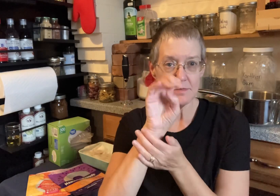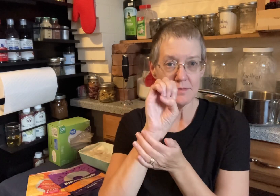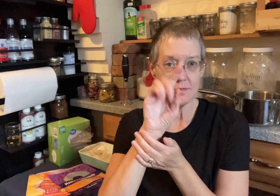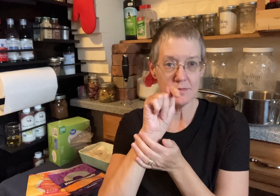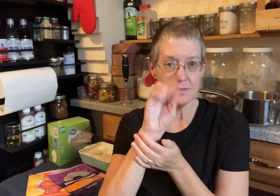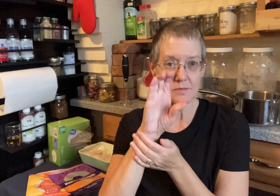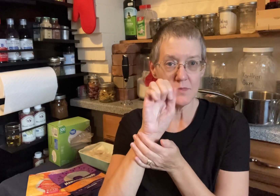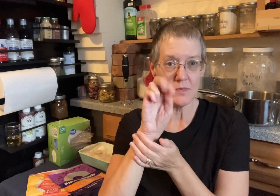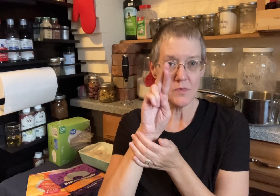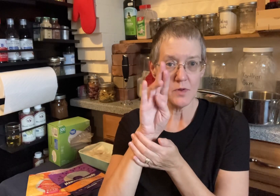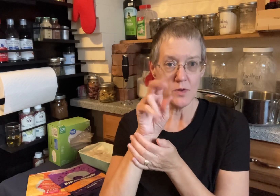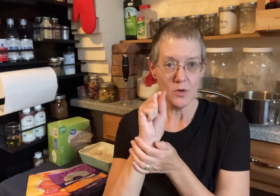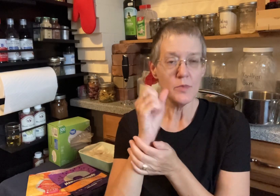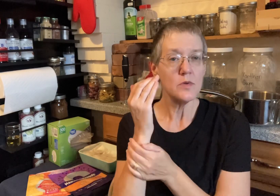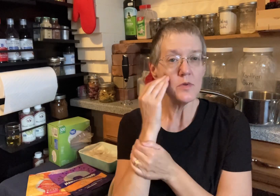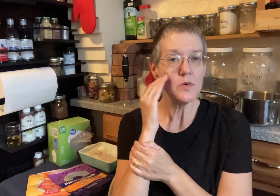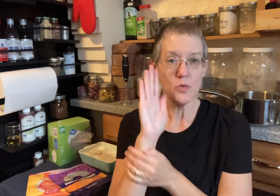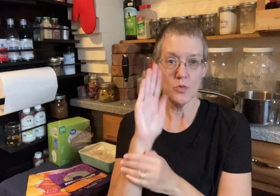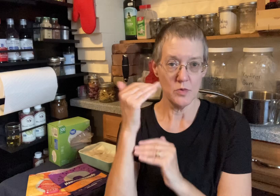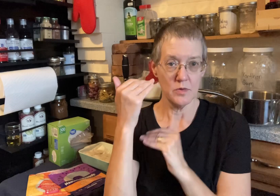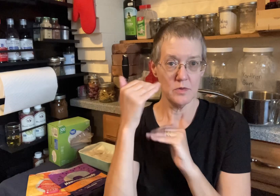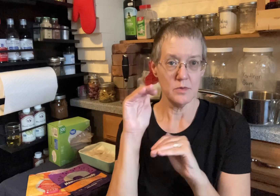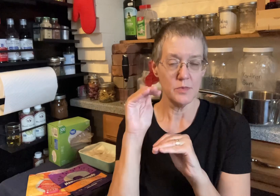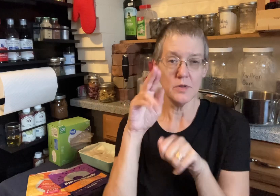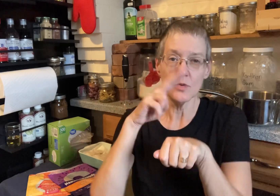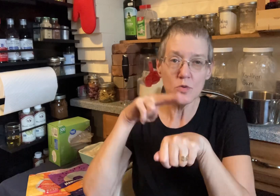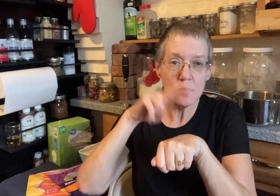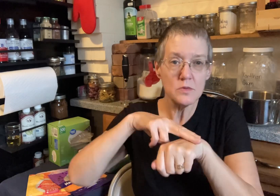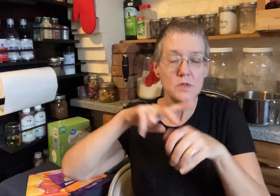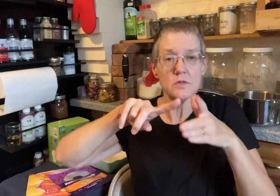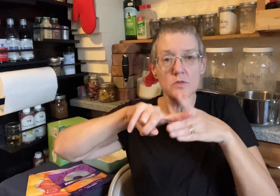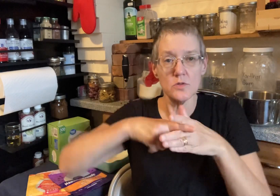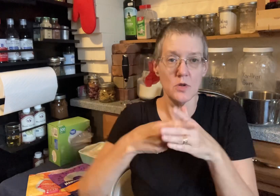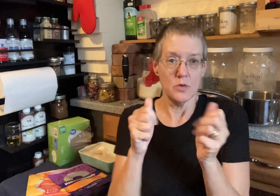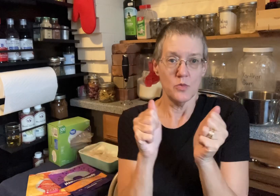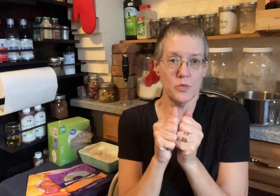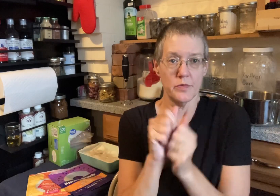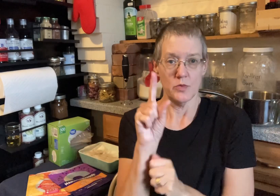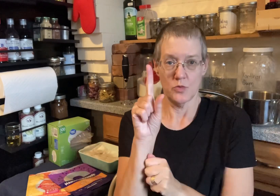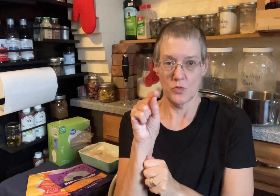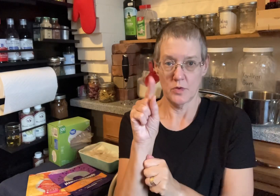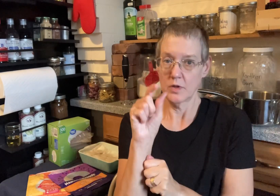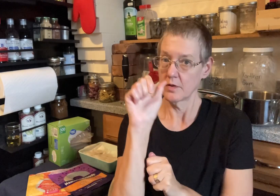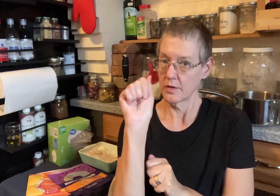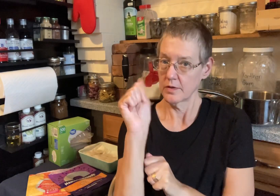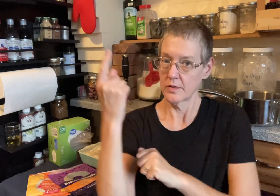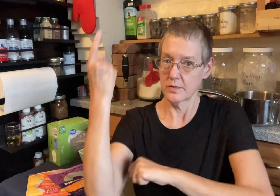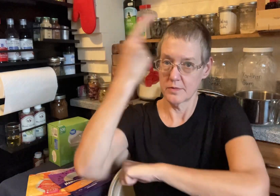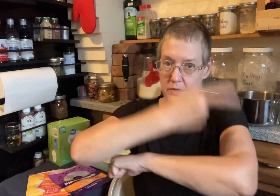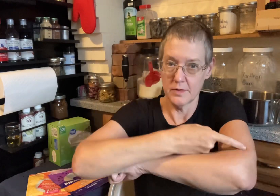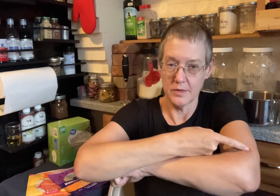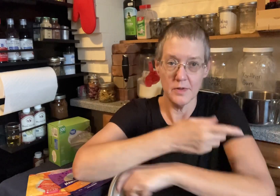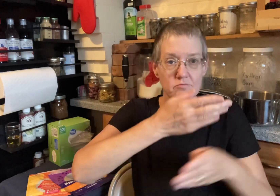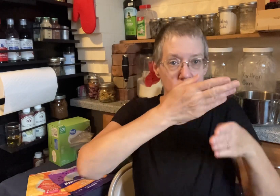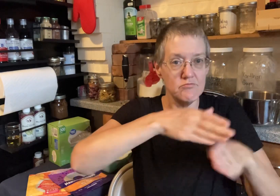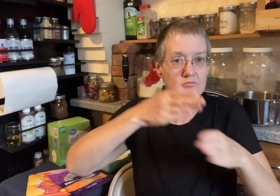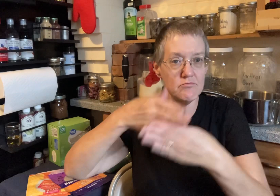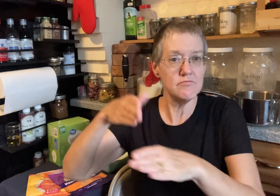still have to count your net carbs. Know your net carb limit. Normally, you start with 20 net carbs a